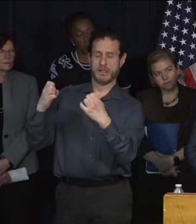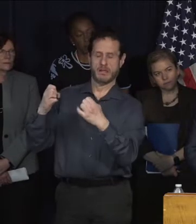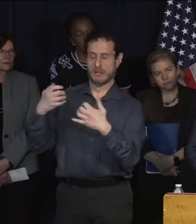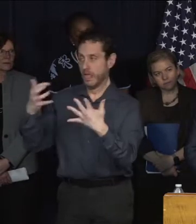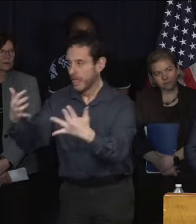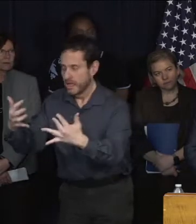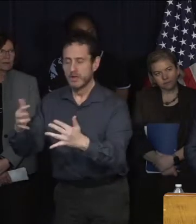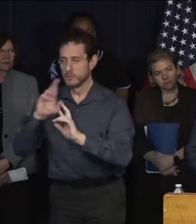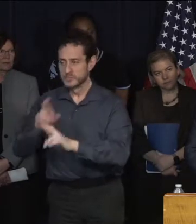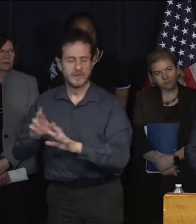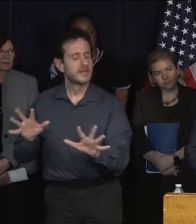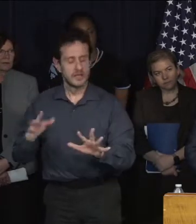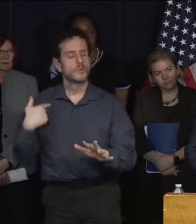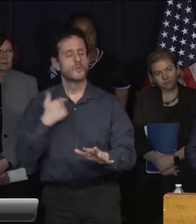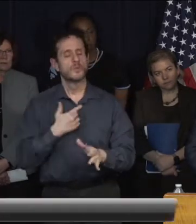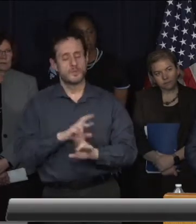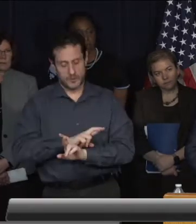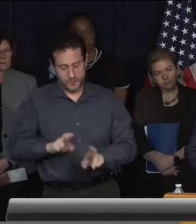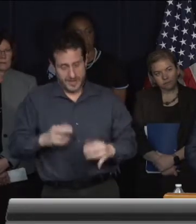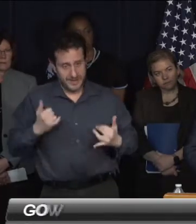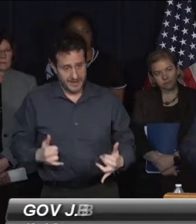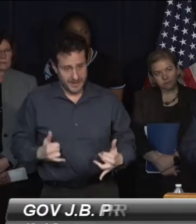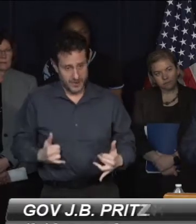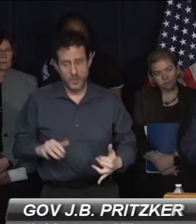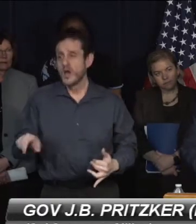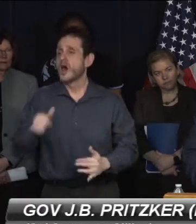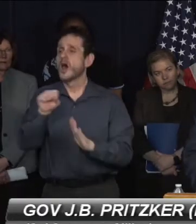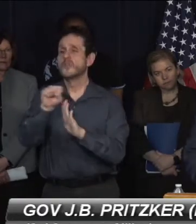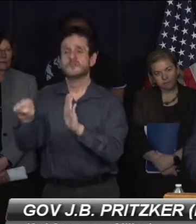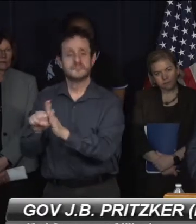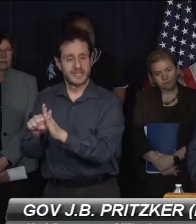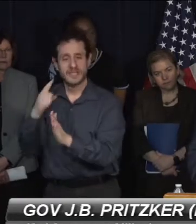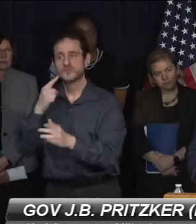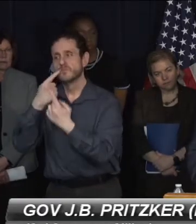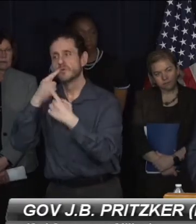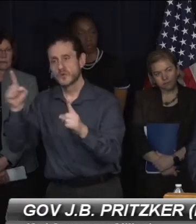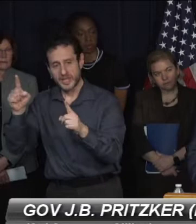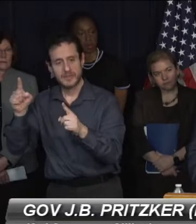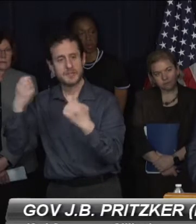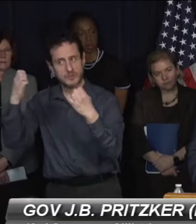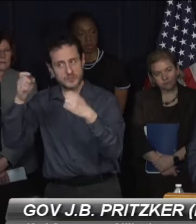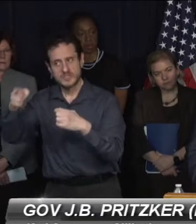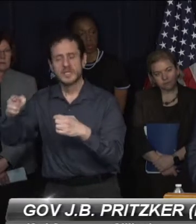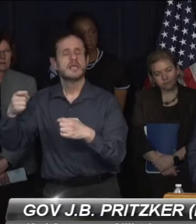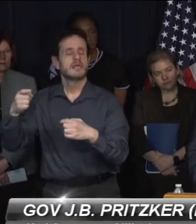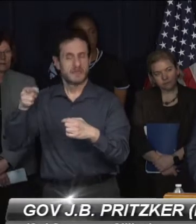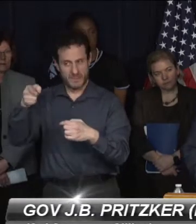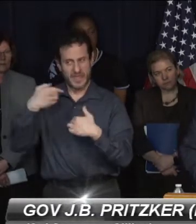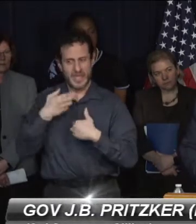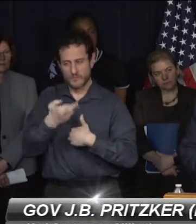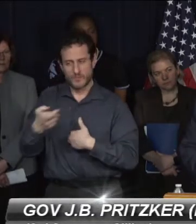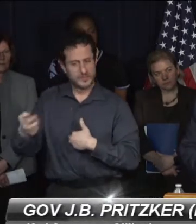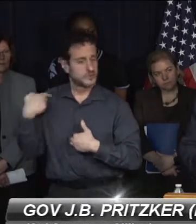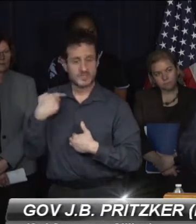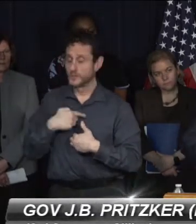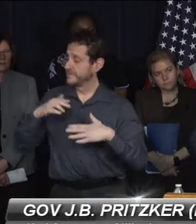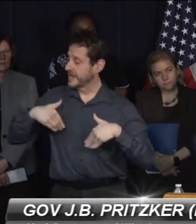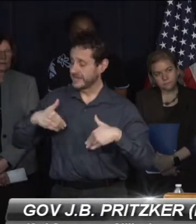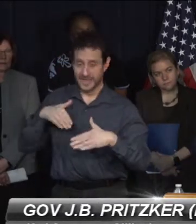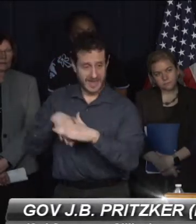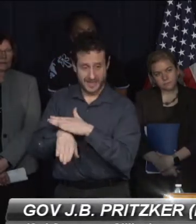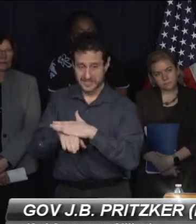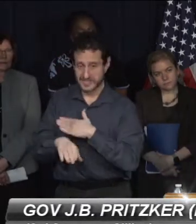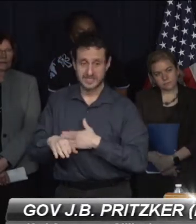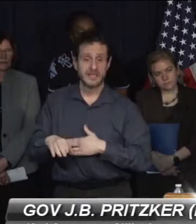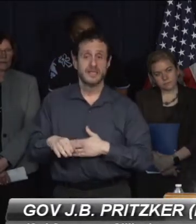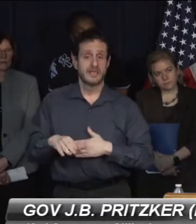of emergency, it allows them to access resources that we haven't yet gotten in line to access. And I just, because we didn't need